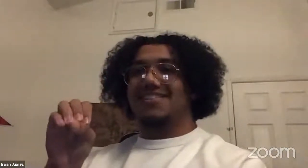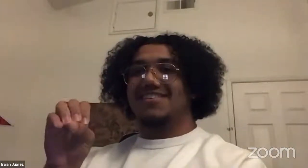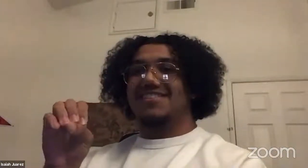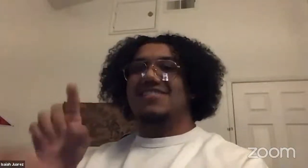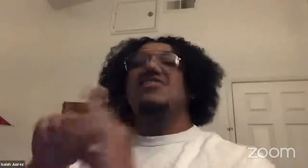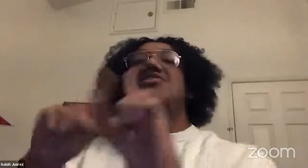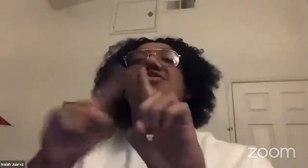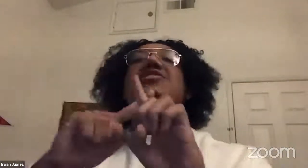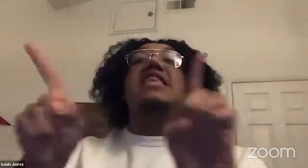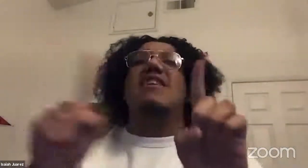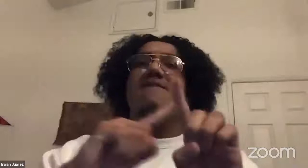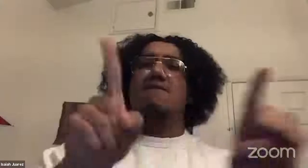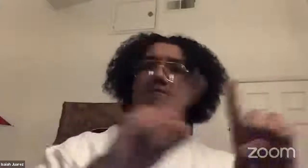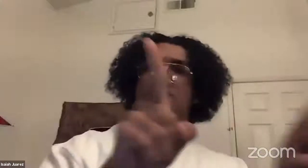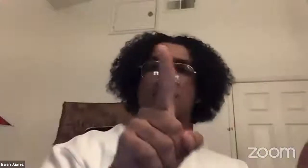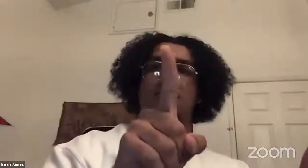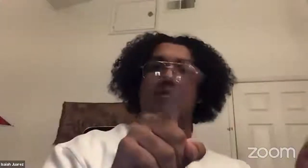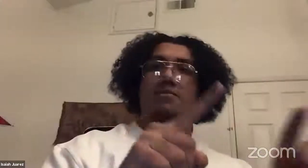Checking to see if we are still here.